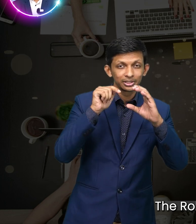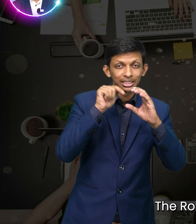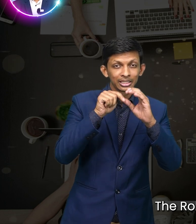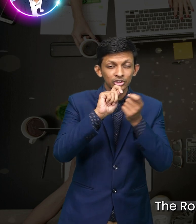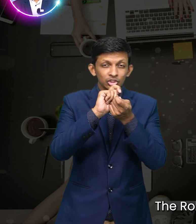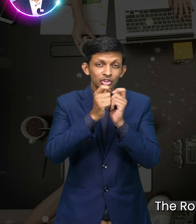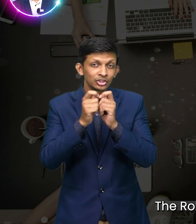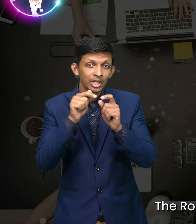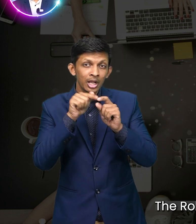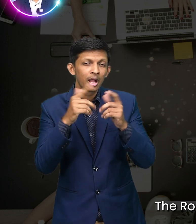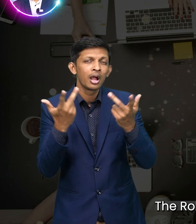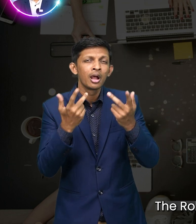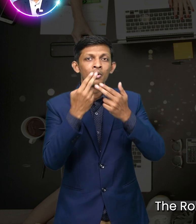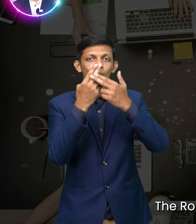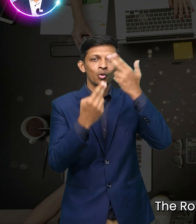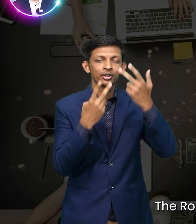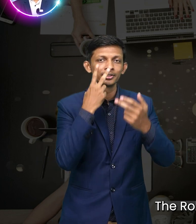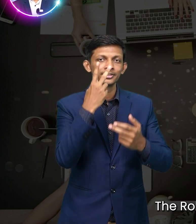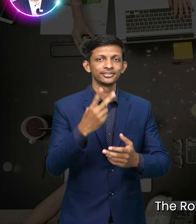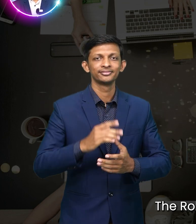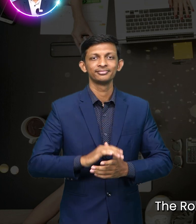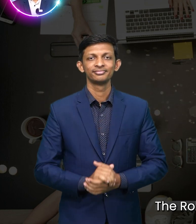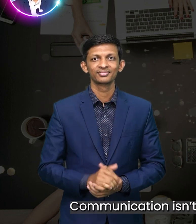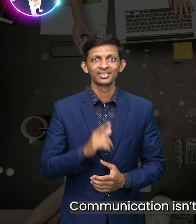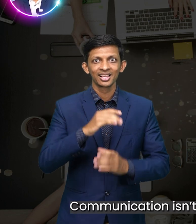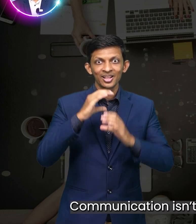The role of communication.